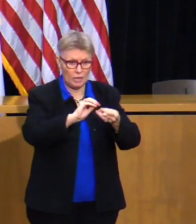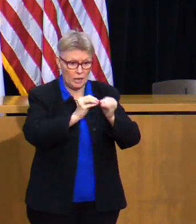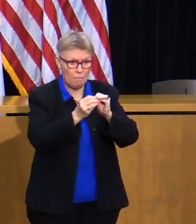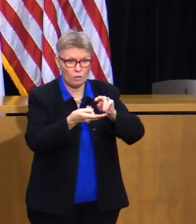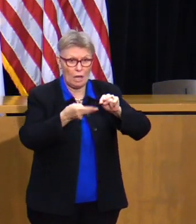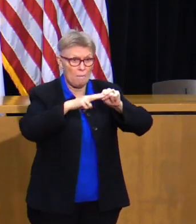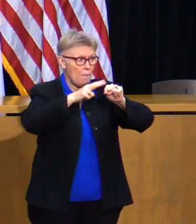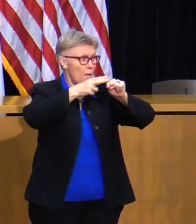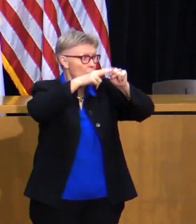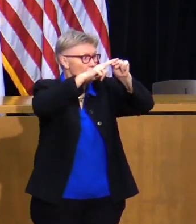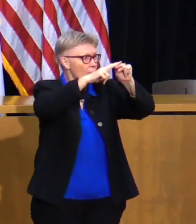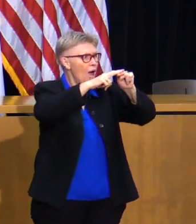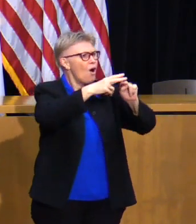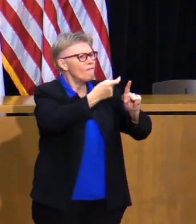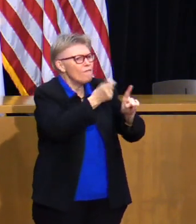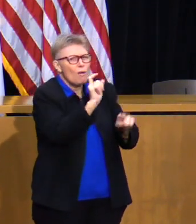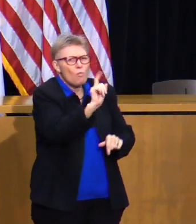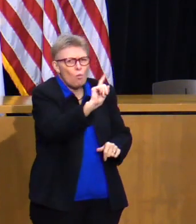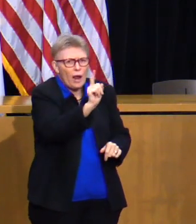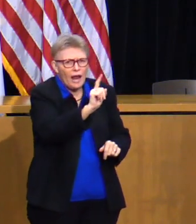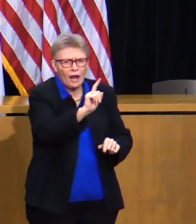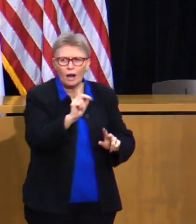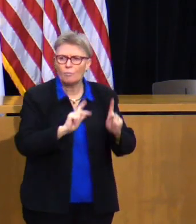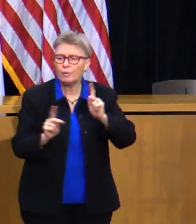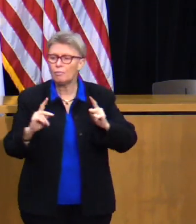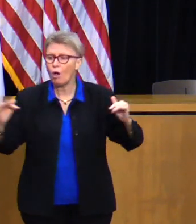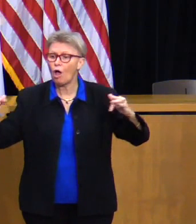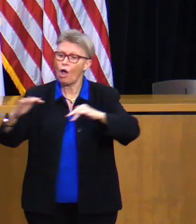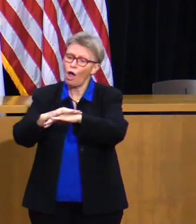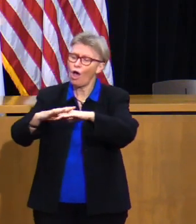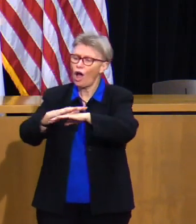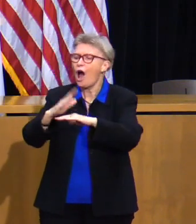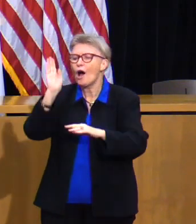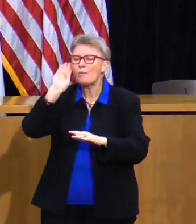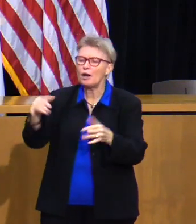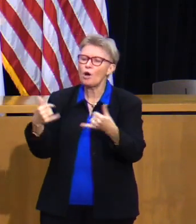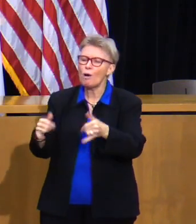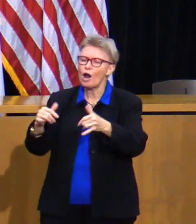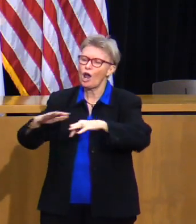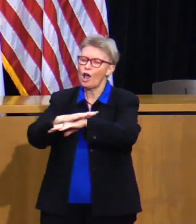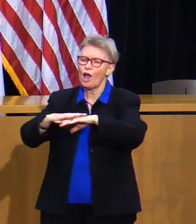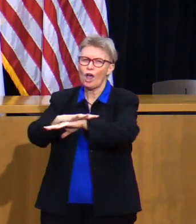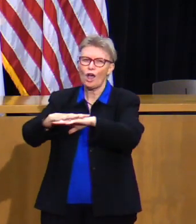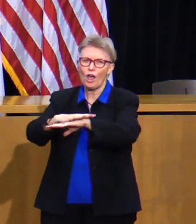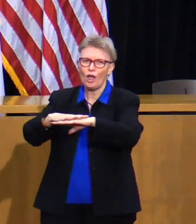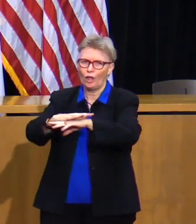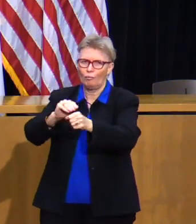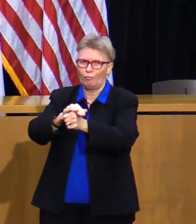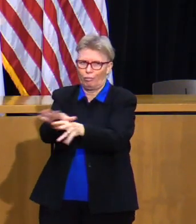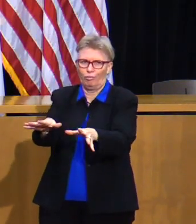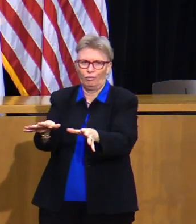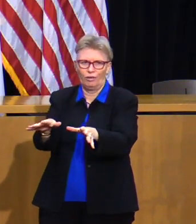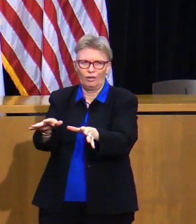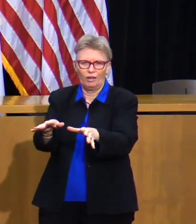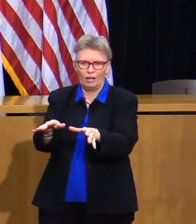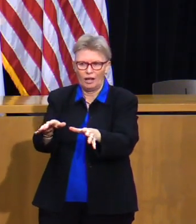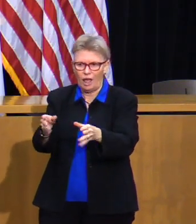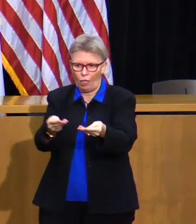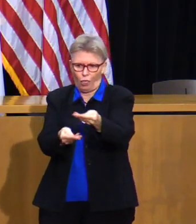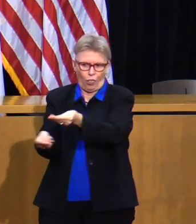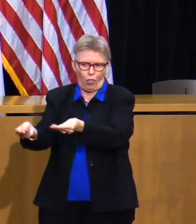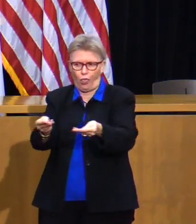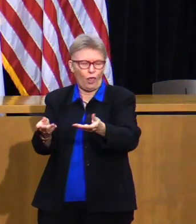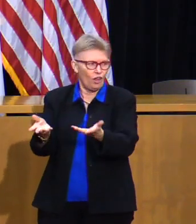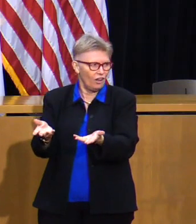arrangements and casual engagements between people who for the most part know each other. And the reason that's so important now is because